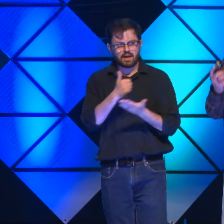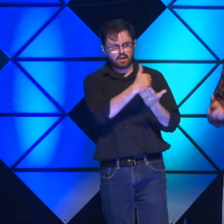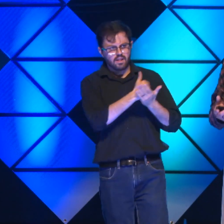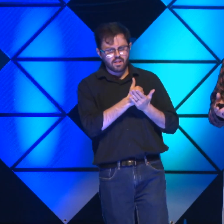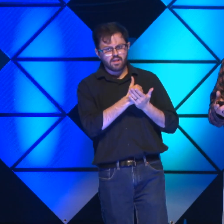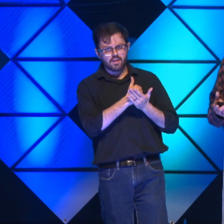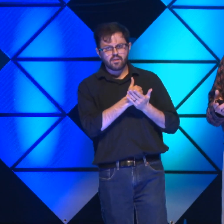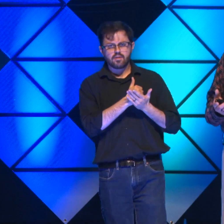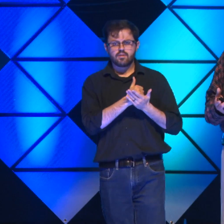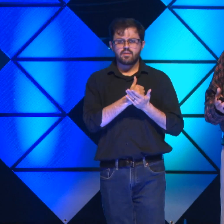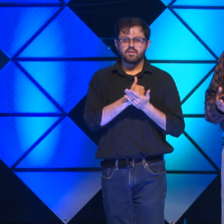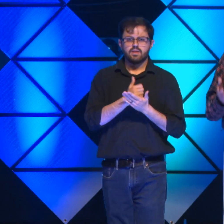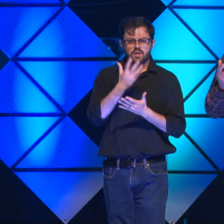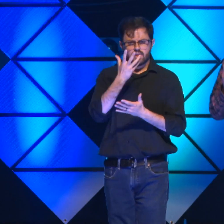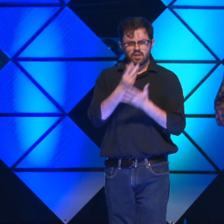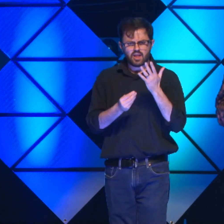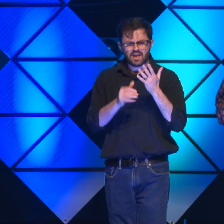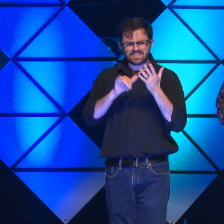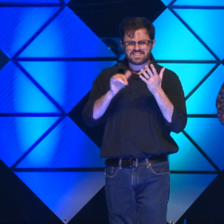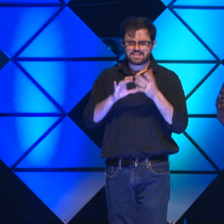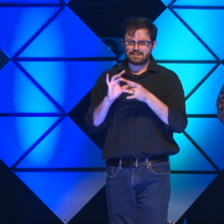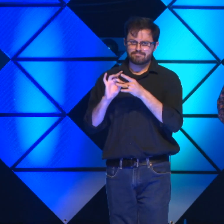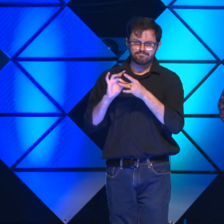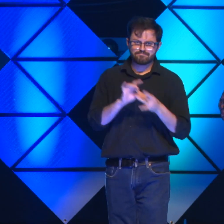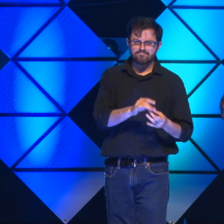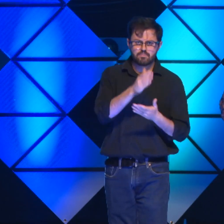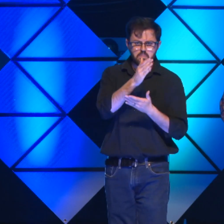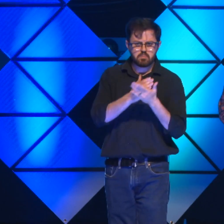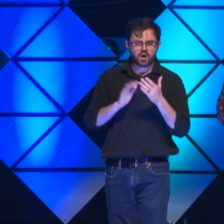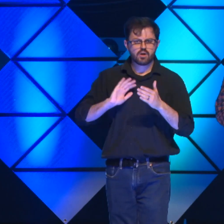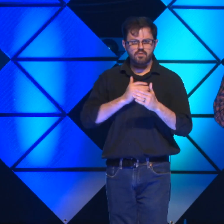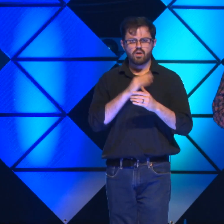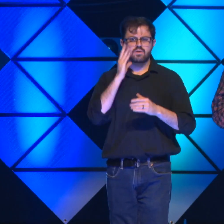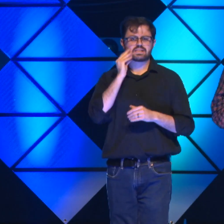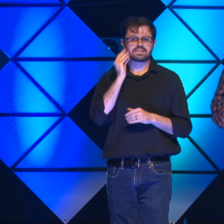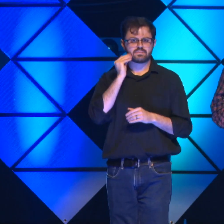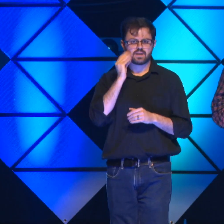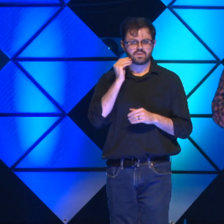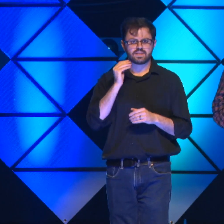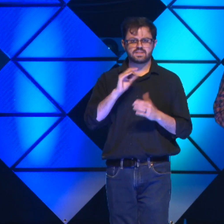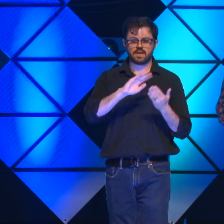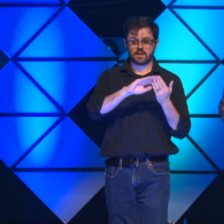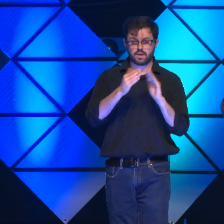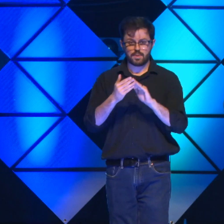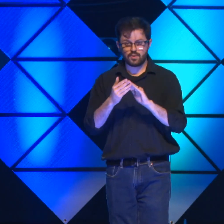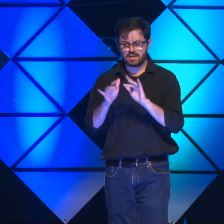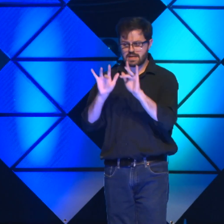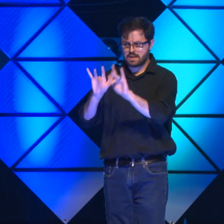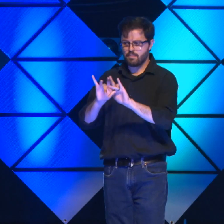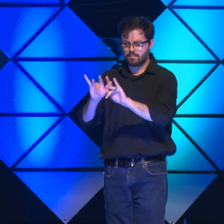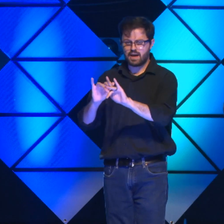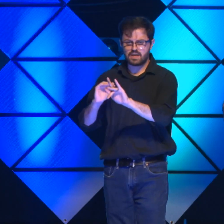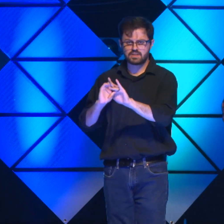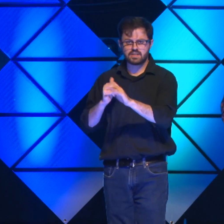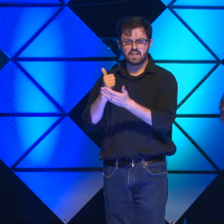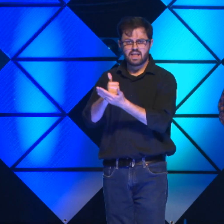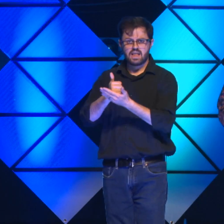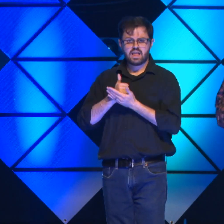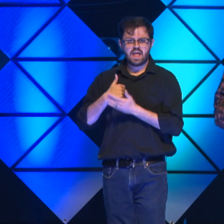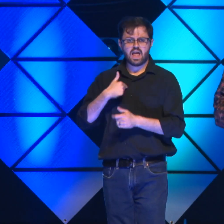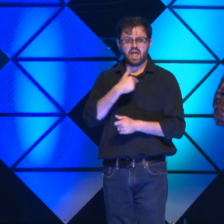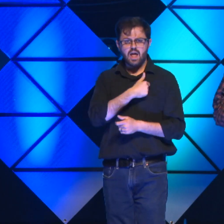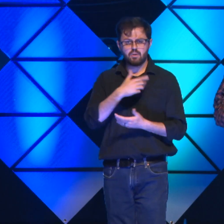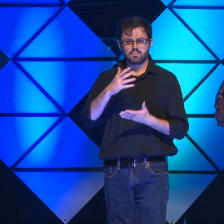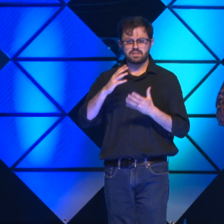it's community and compassion that helps us to heal. Think of those disciples and